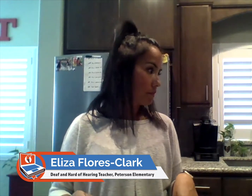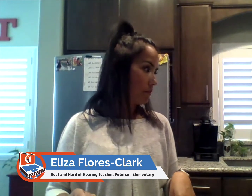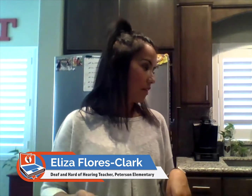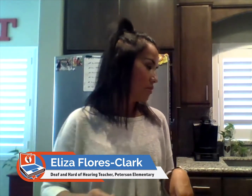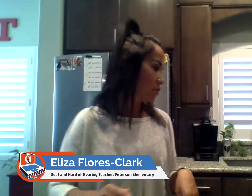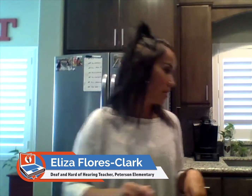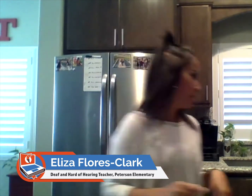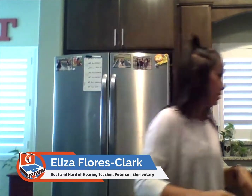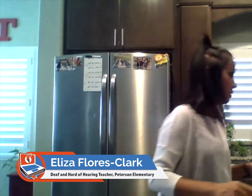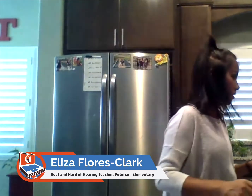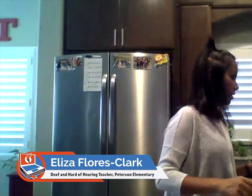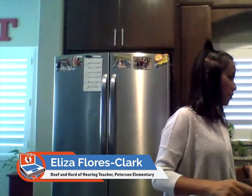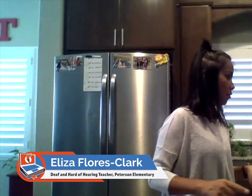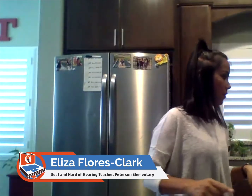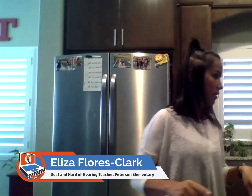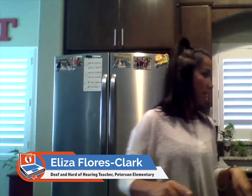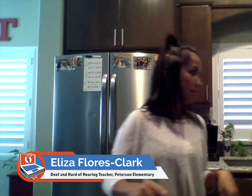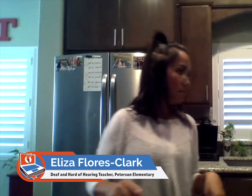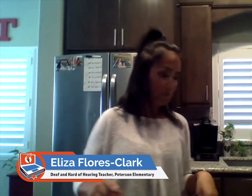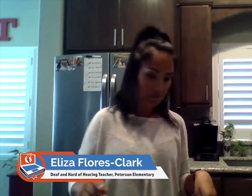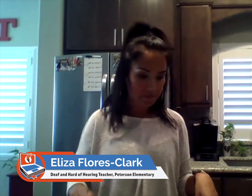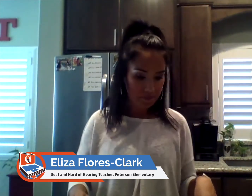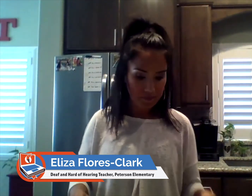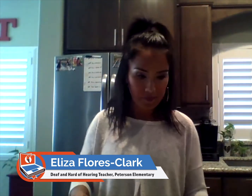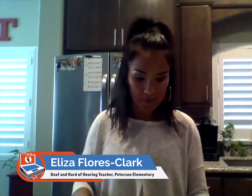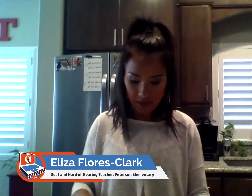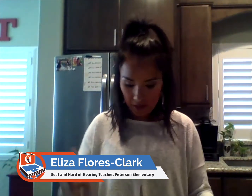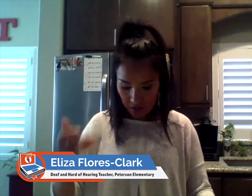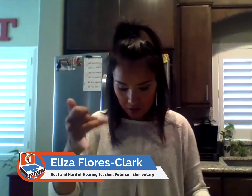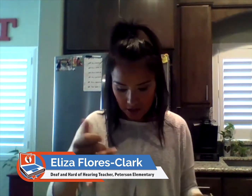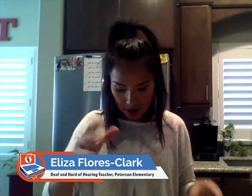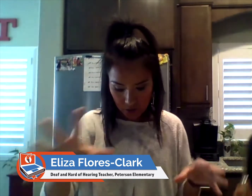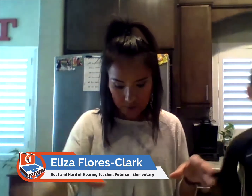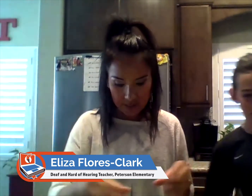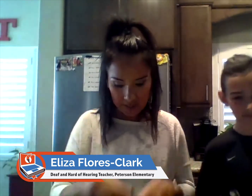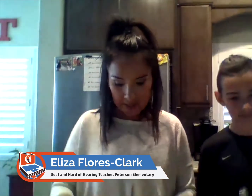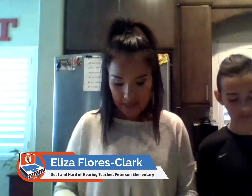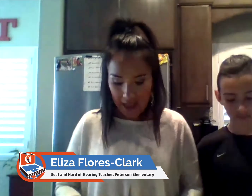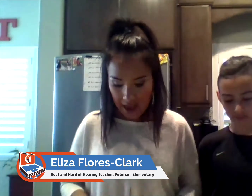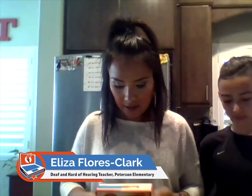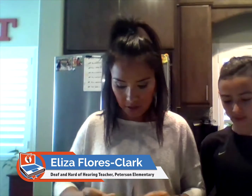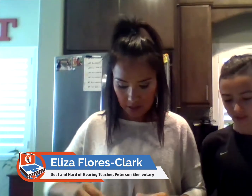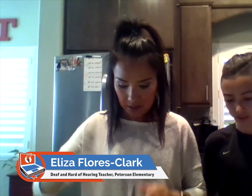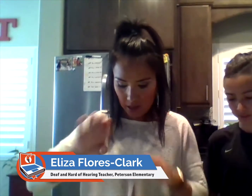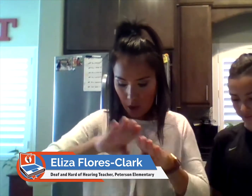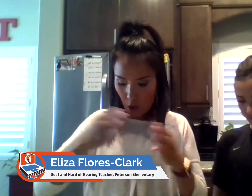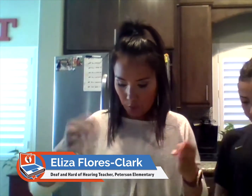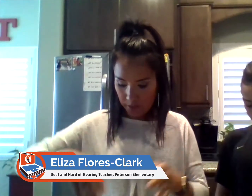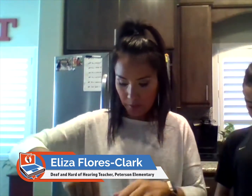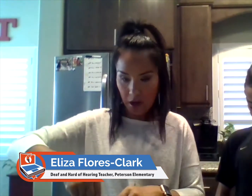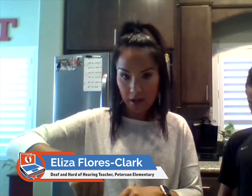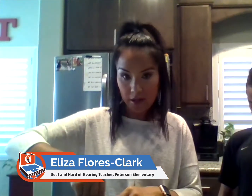Did you get it? Okay, perfect. So now, so it said let's add, so let's open the box.